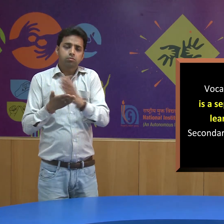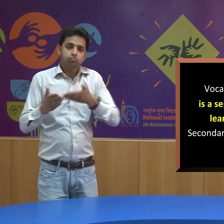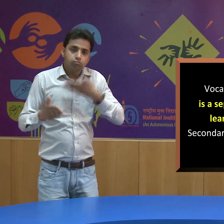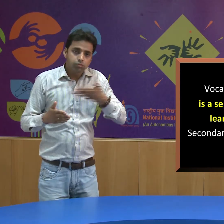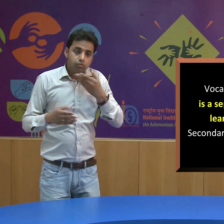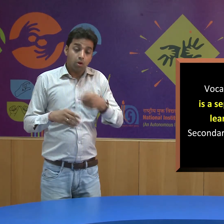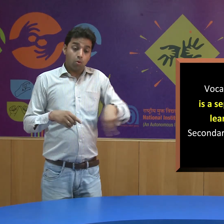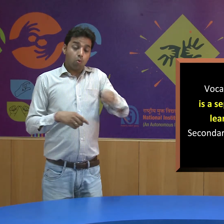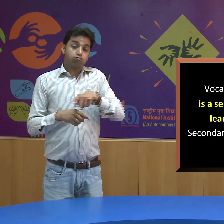for job.